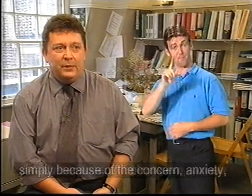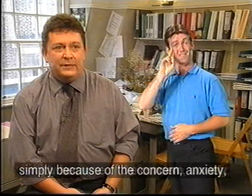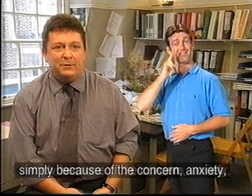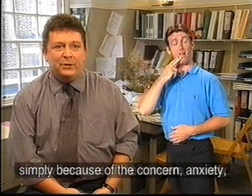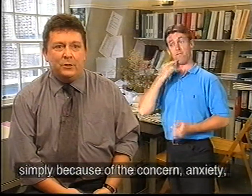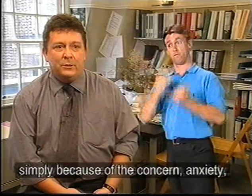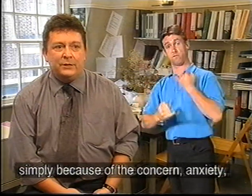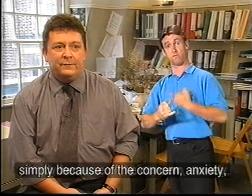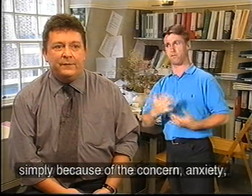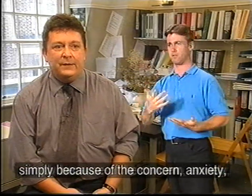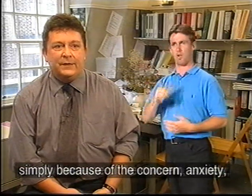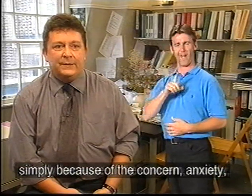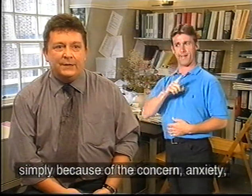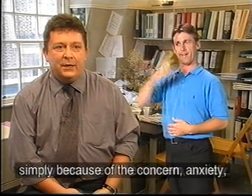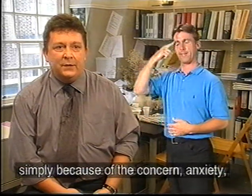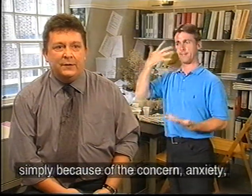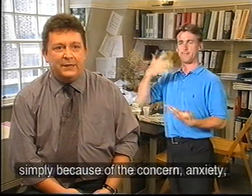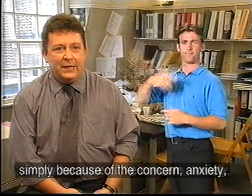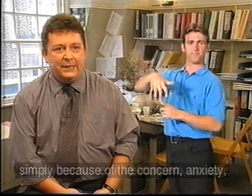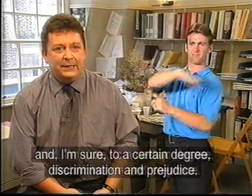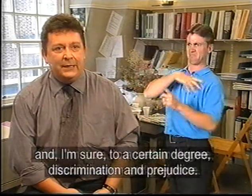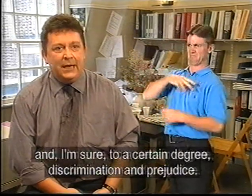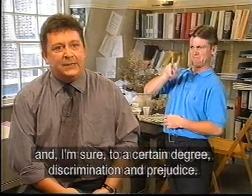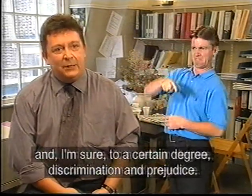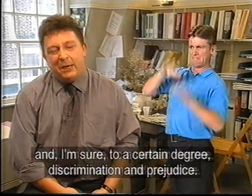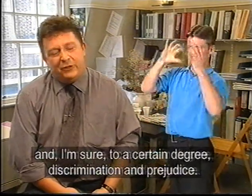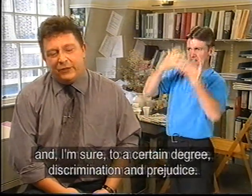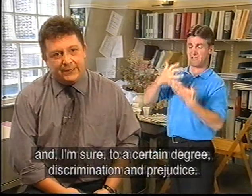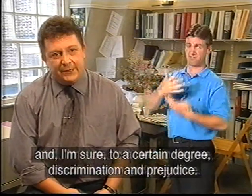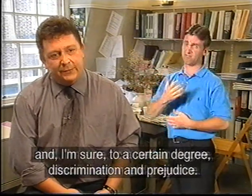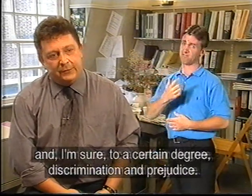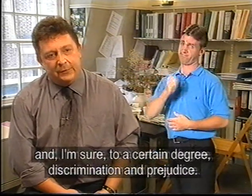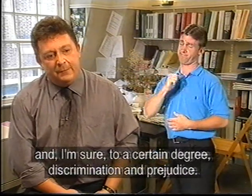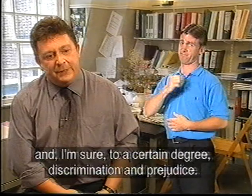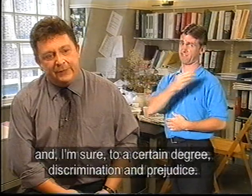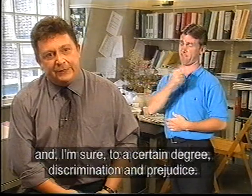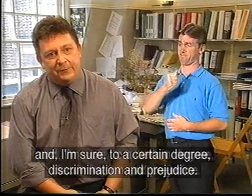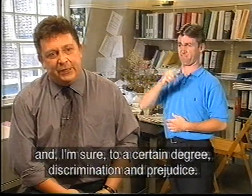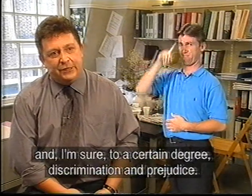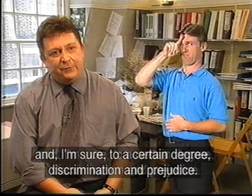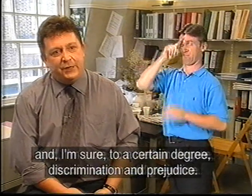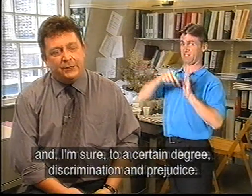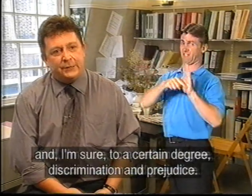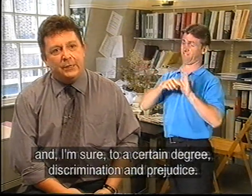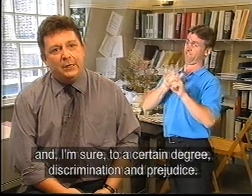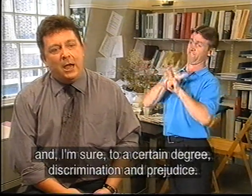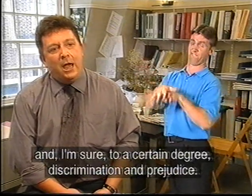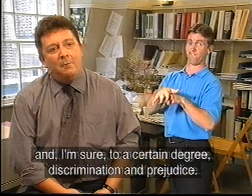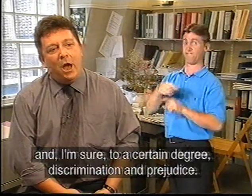simply because of the concern, the anxiety, and so I'm sure to a certain degree, discrimination and prejudice.